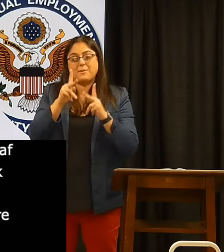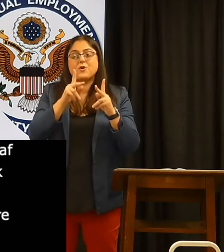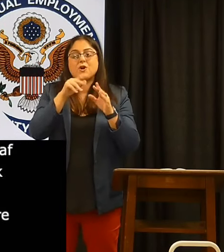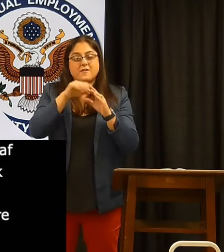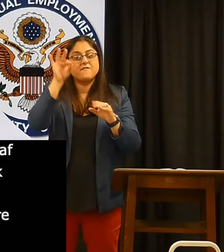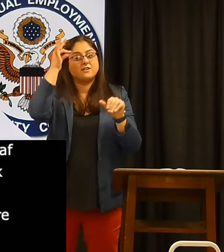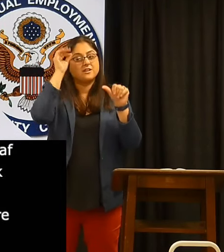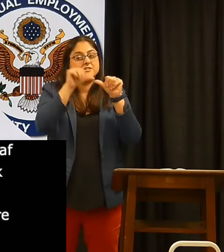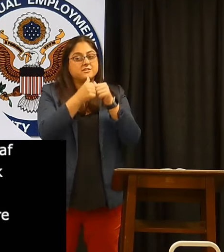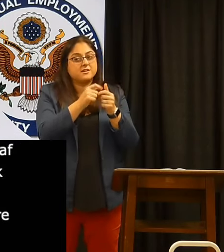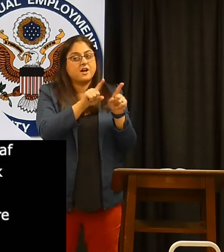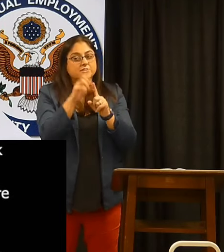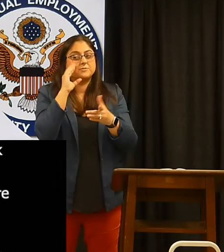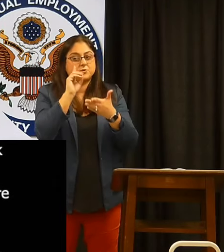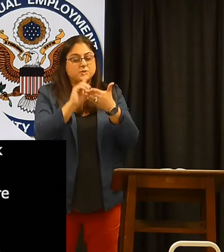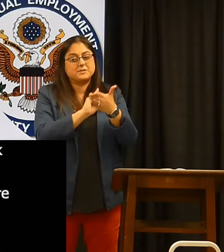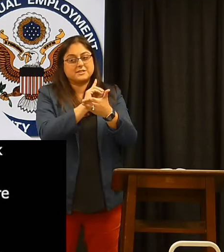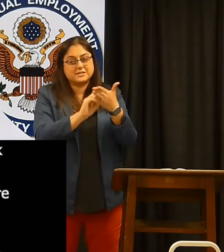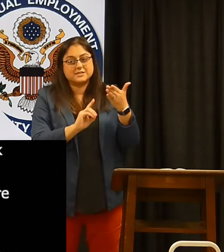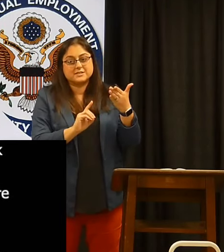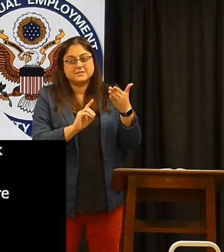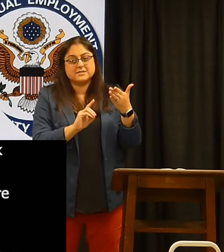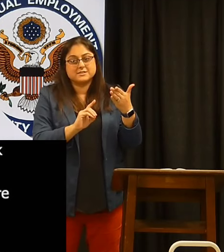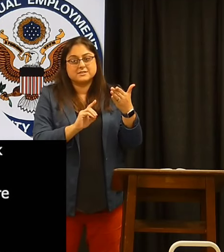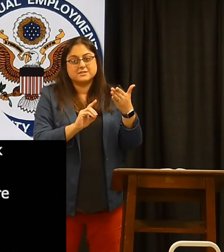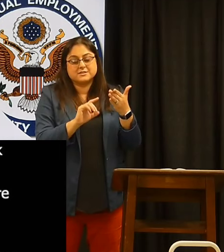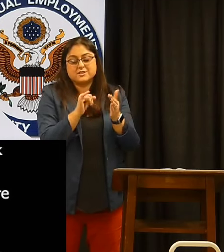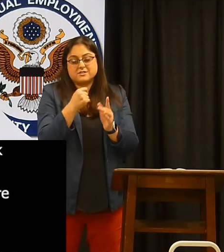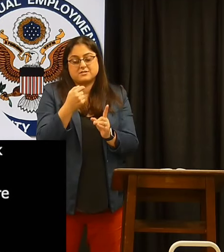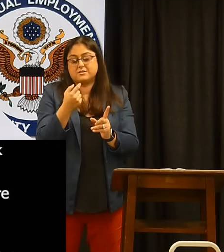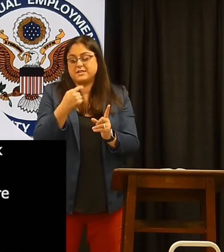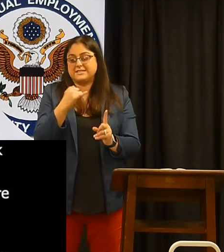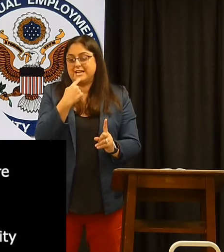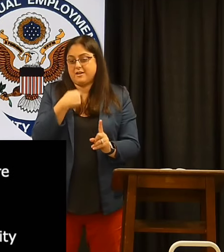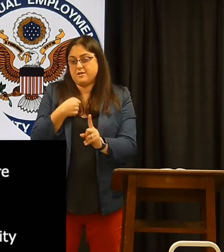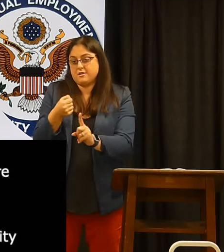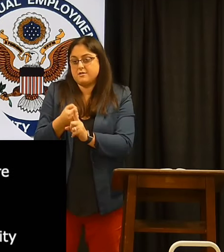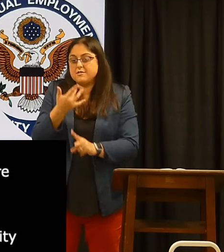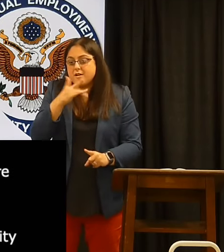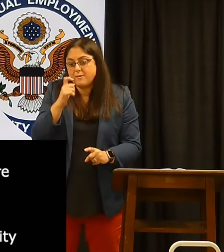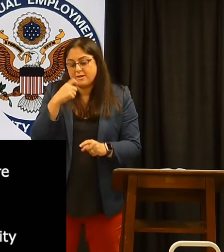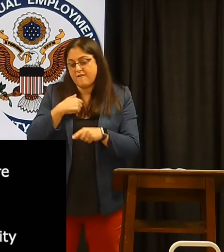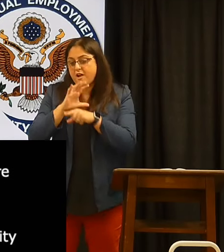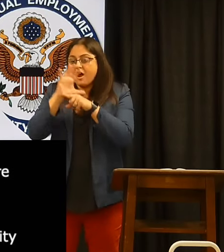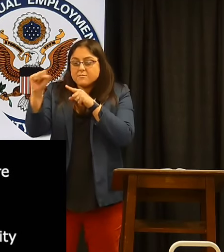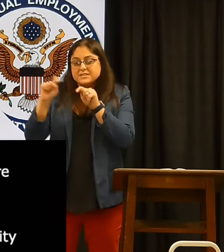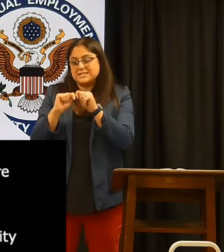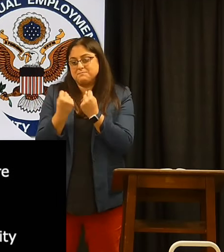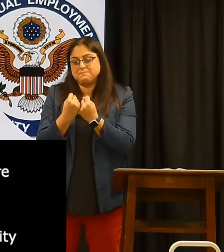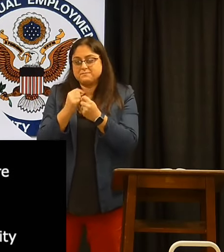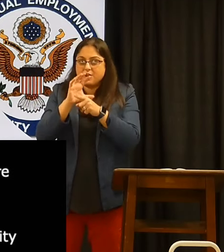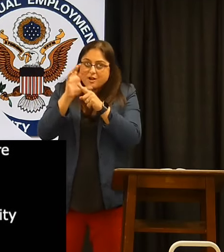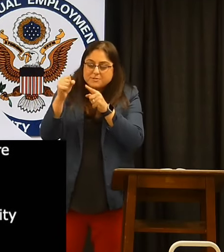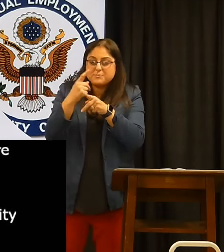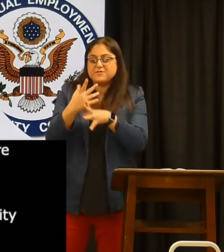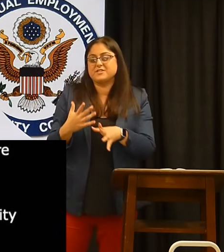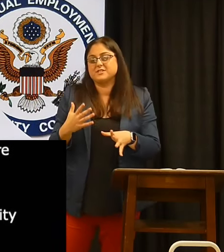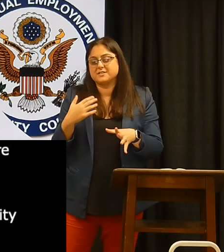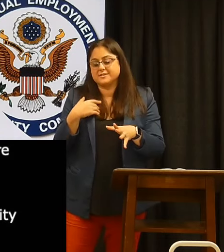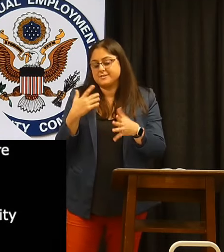true. It's that people who work in federal agencies also experience discrimination. I'm just lucky because I have a fantastic